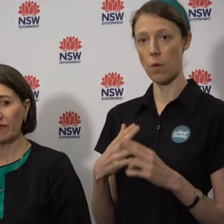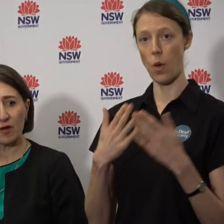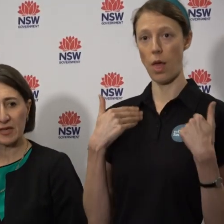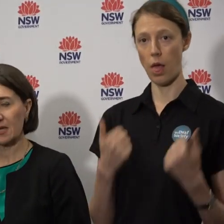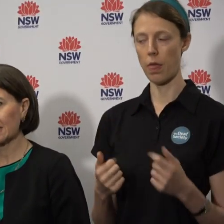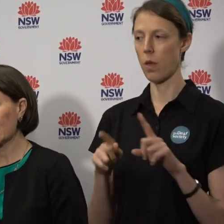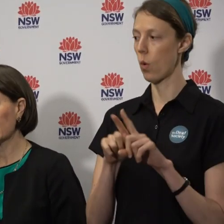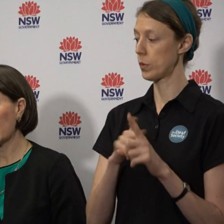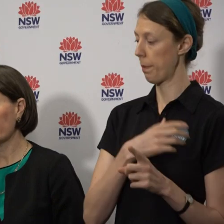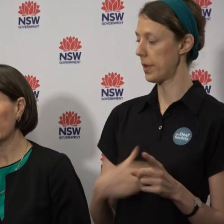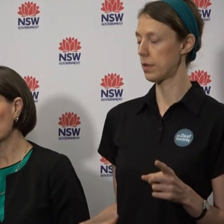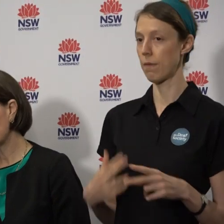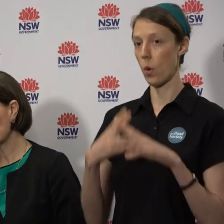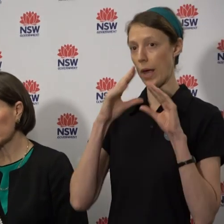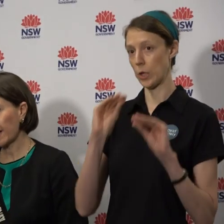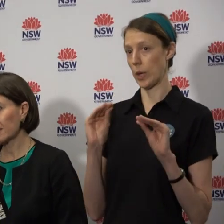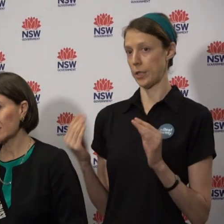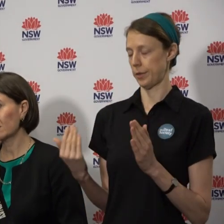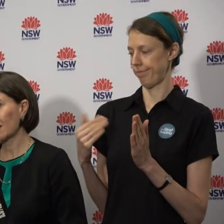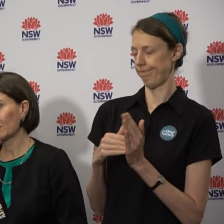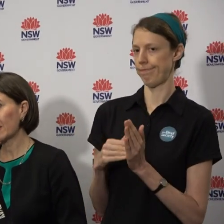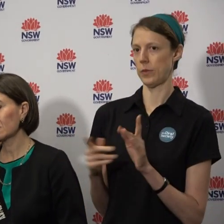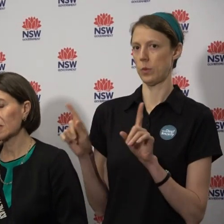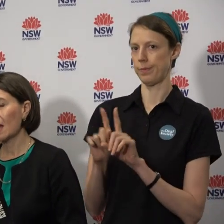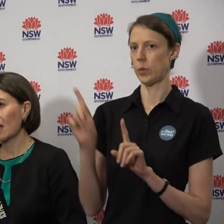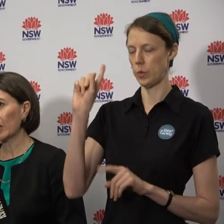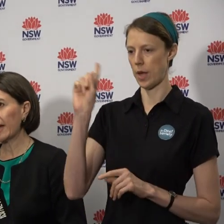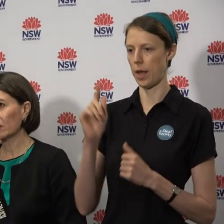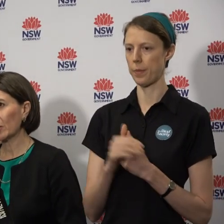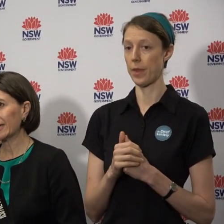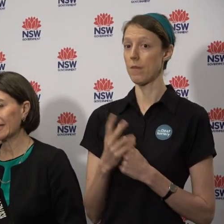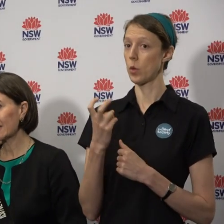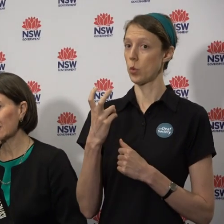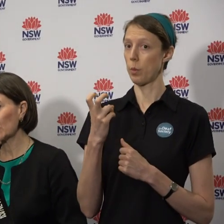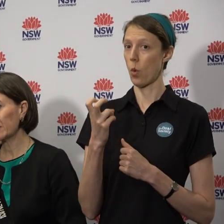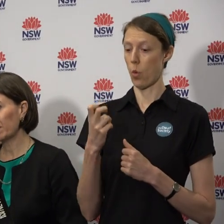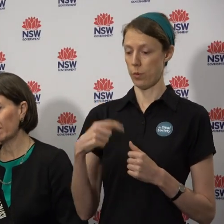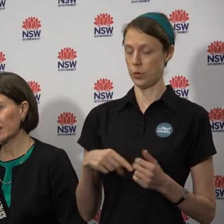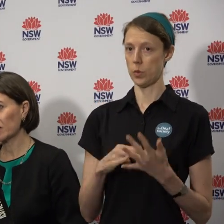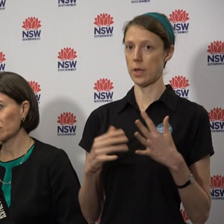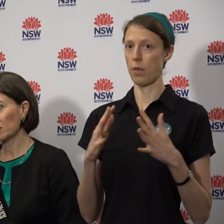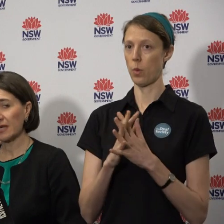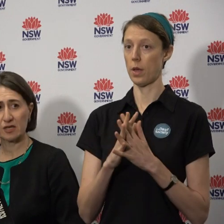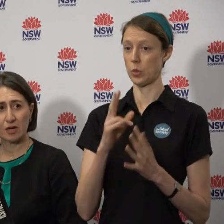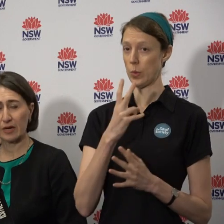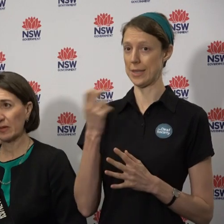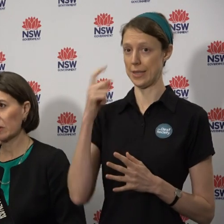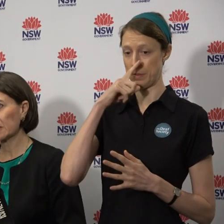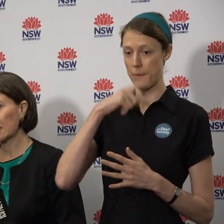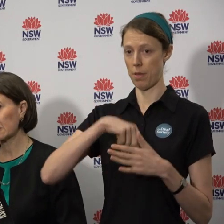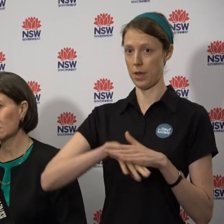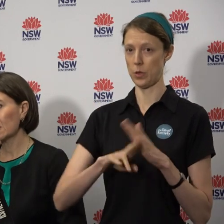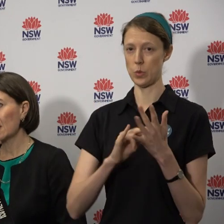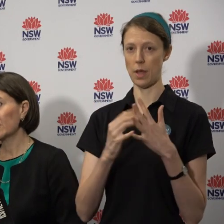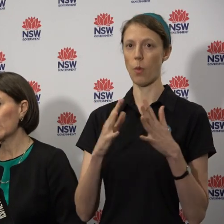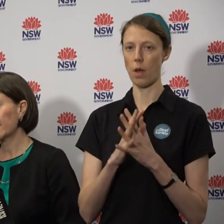can confirm that since last night there have been 2 additional cases in New South Wales. We are now at 26. The 25th is a student, as you know, at Epping Boys